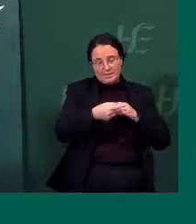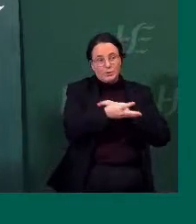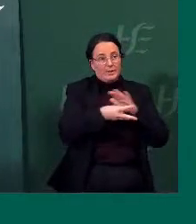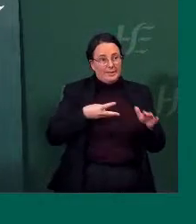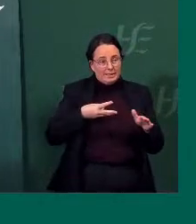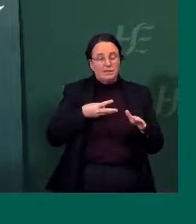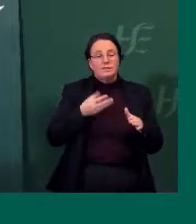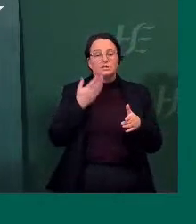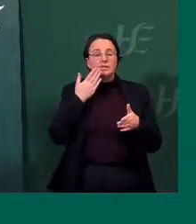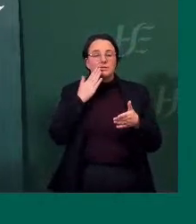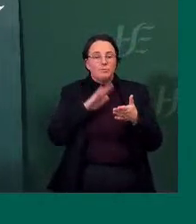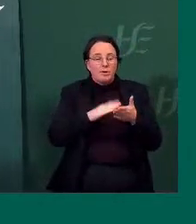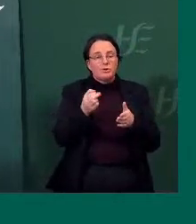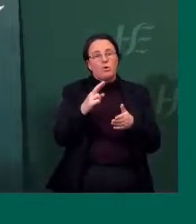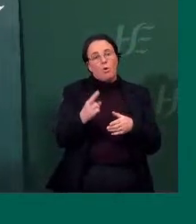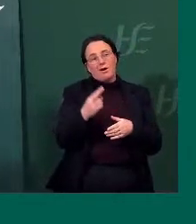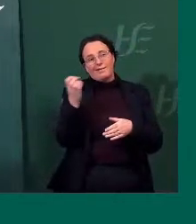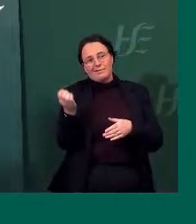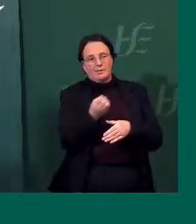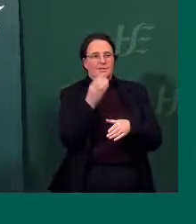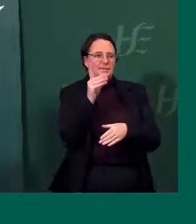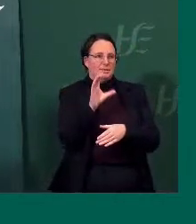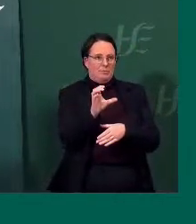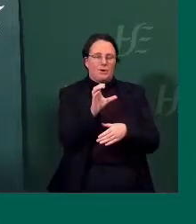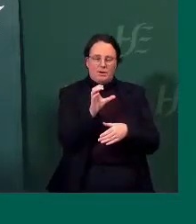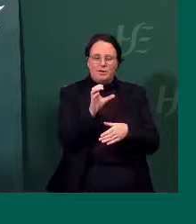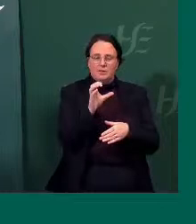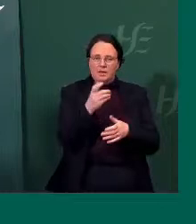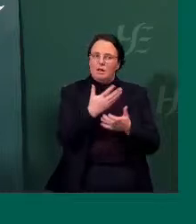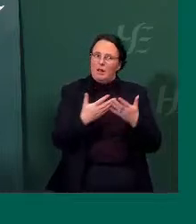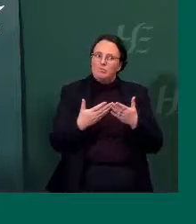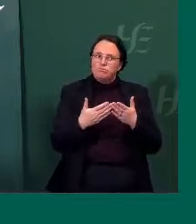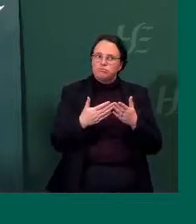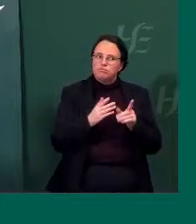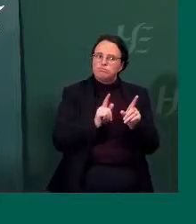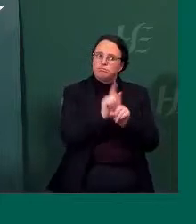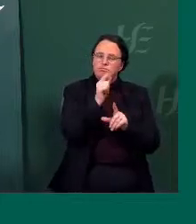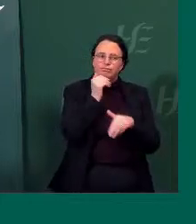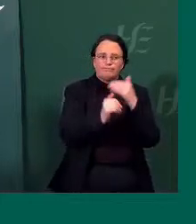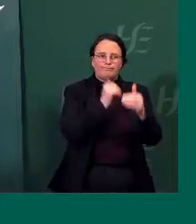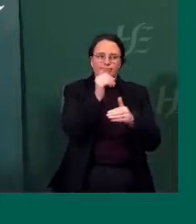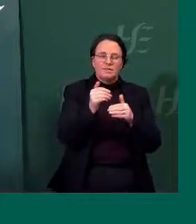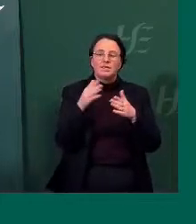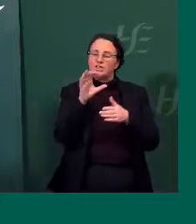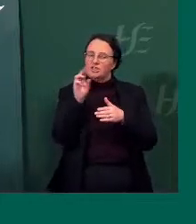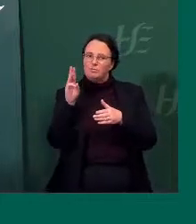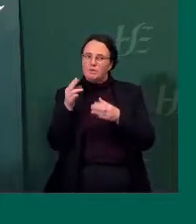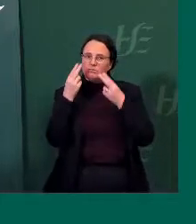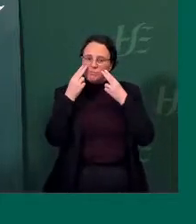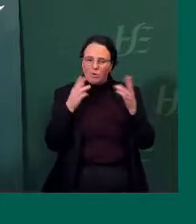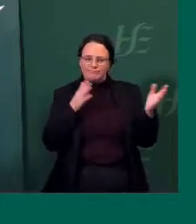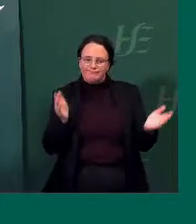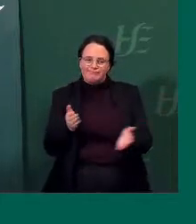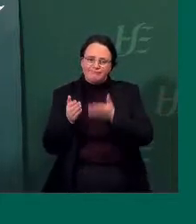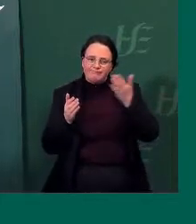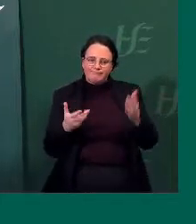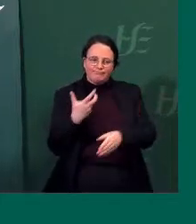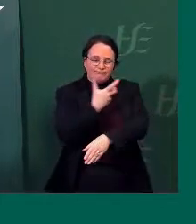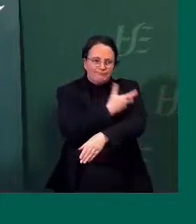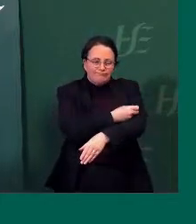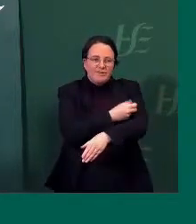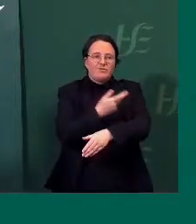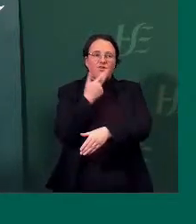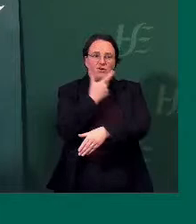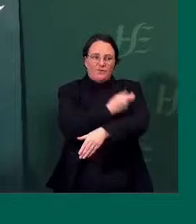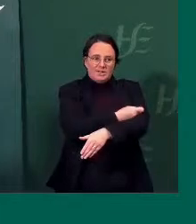an appointment or early December. So really starting to make good progress. Again, general practice predominantly dealing with most of those, and that's again worked very